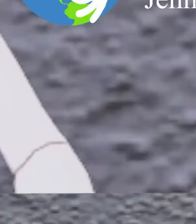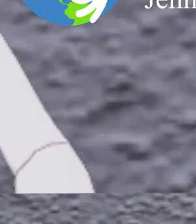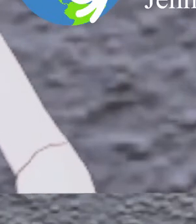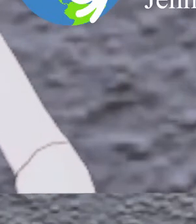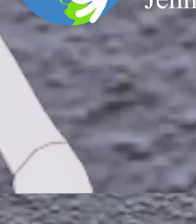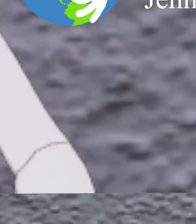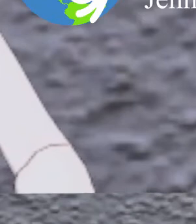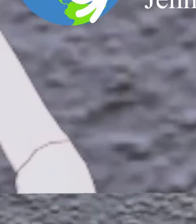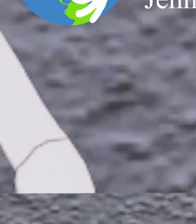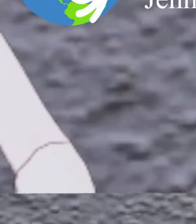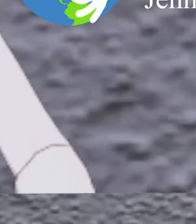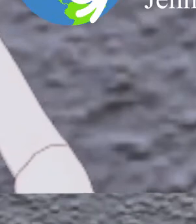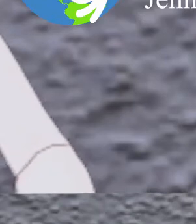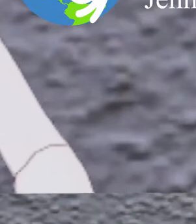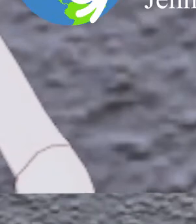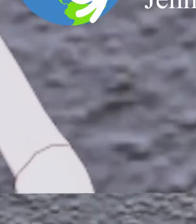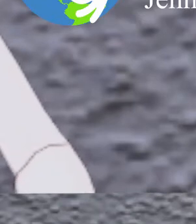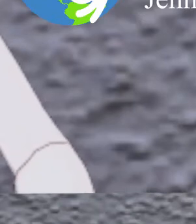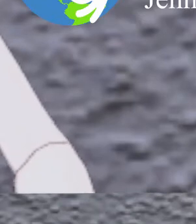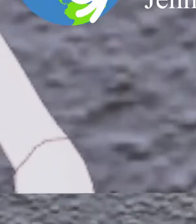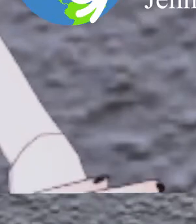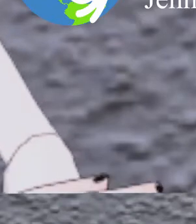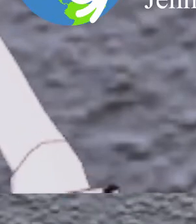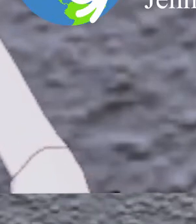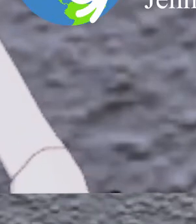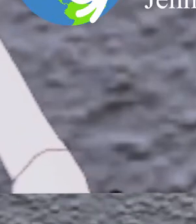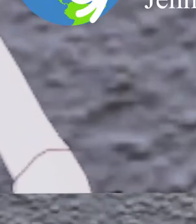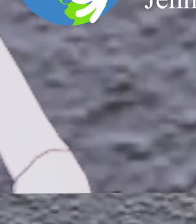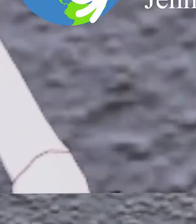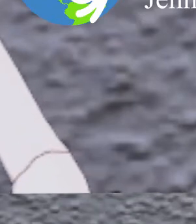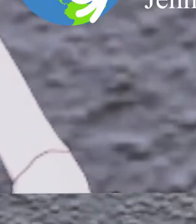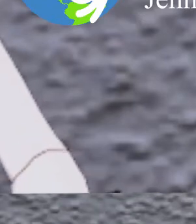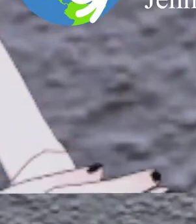Someone in Discord wants to know 2 signs.